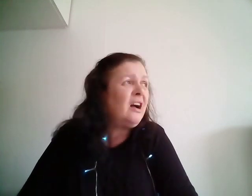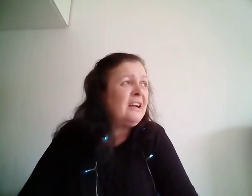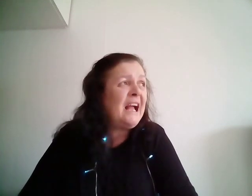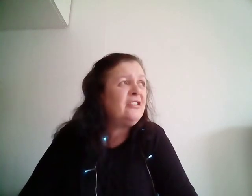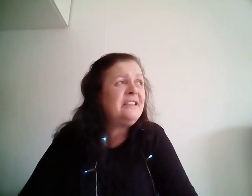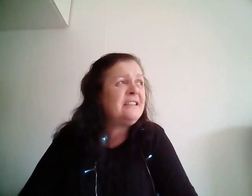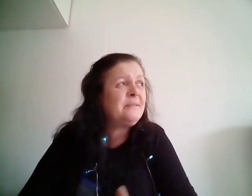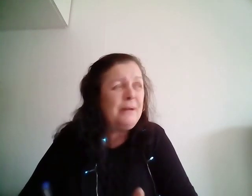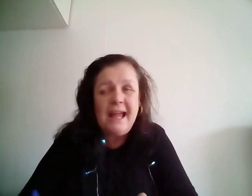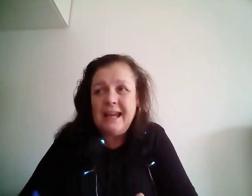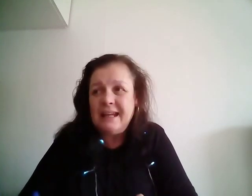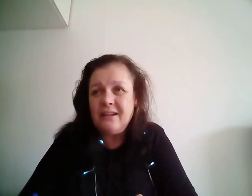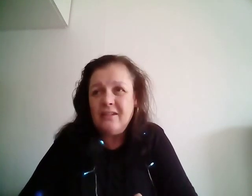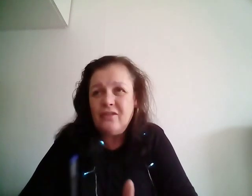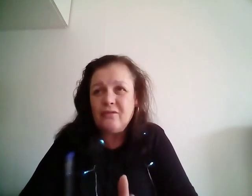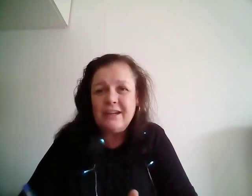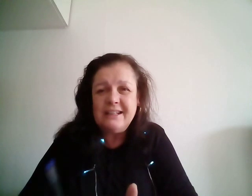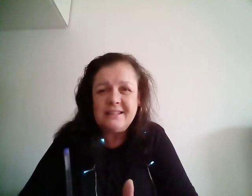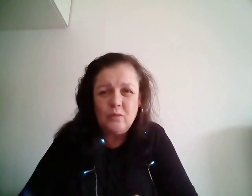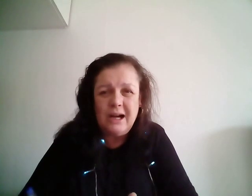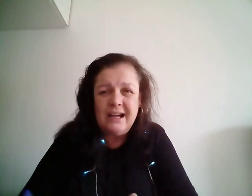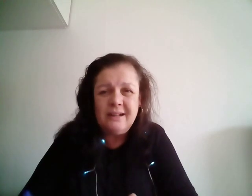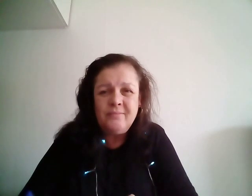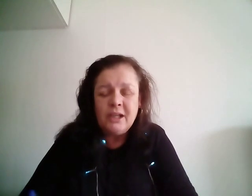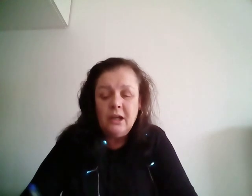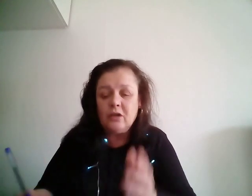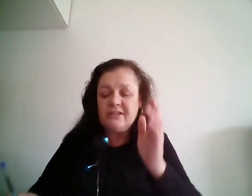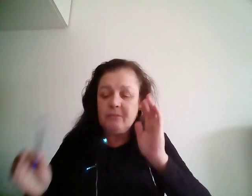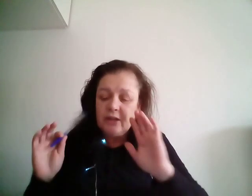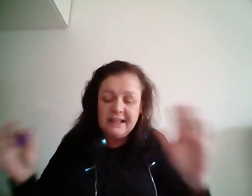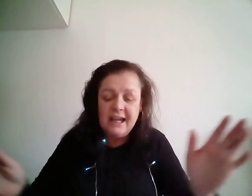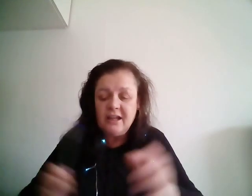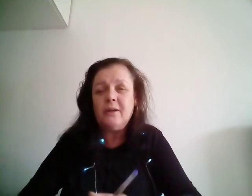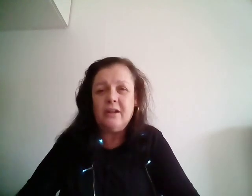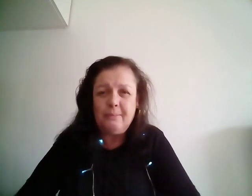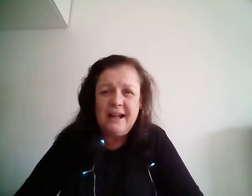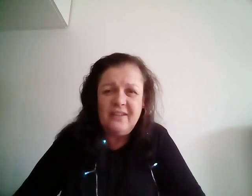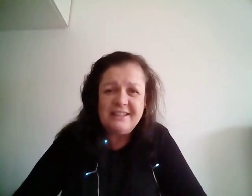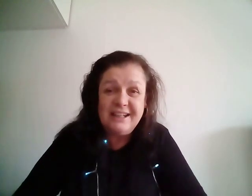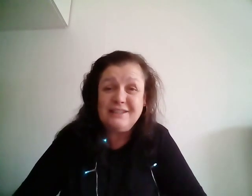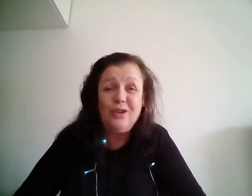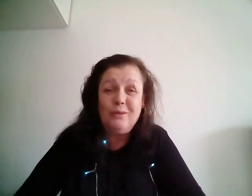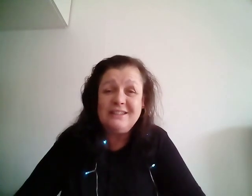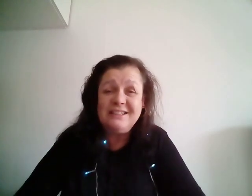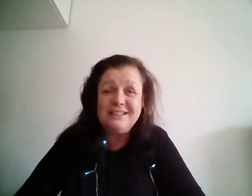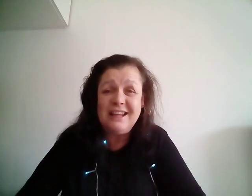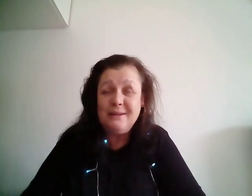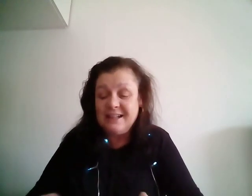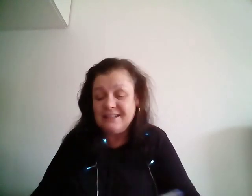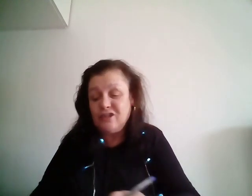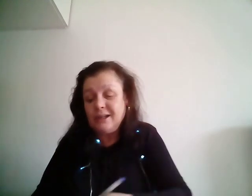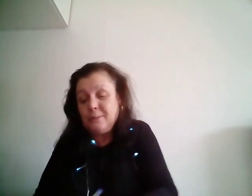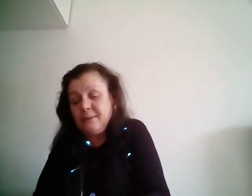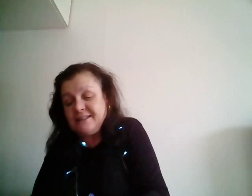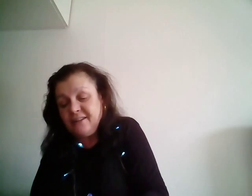I cannot explain the reason why. Of course, I'm not going to keep going on about this. So that's all I wanted to say, my delicious little babies, on